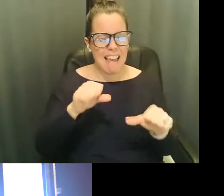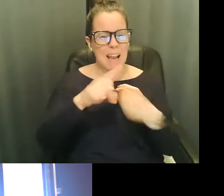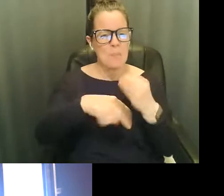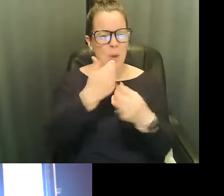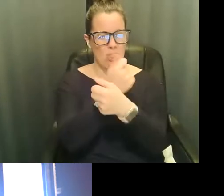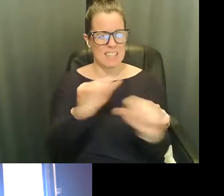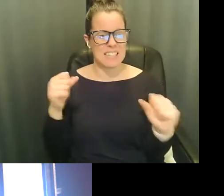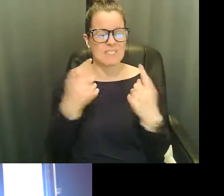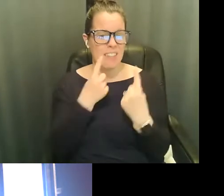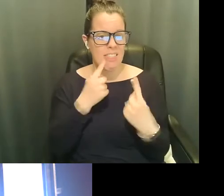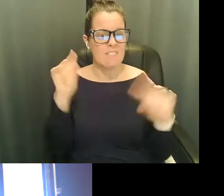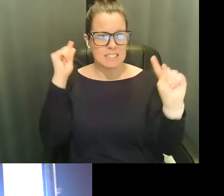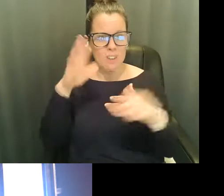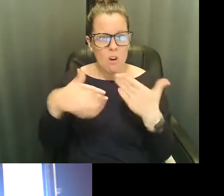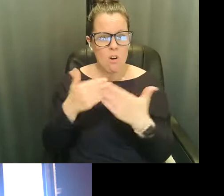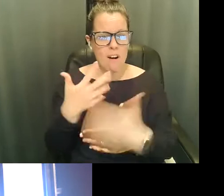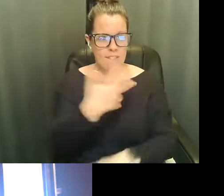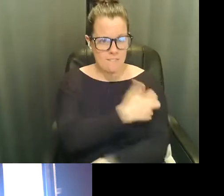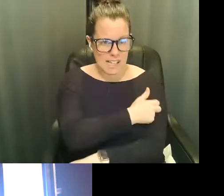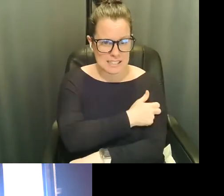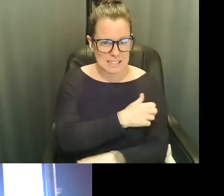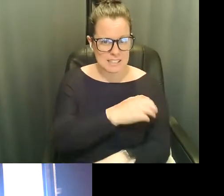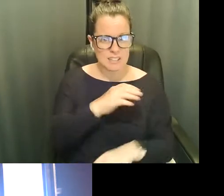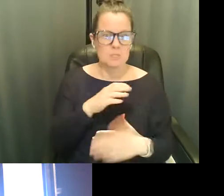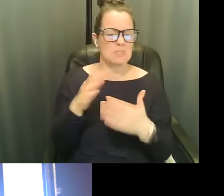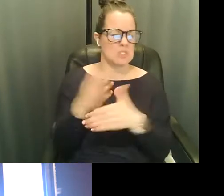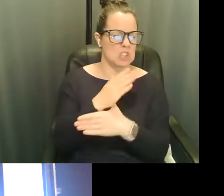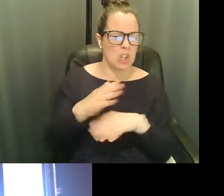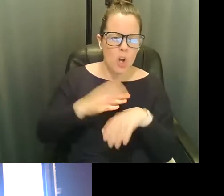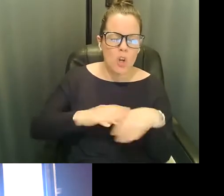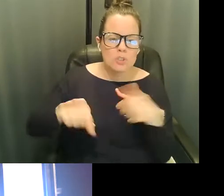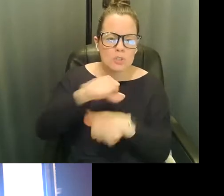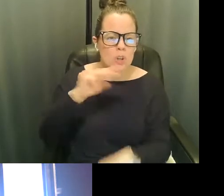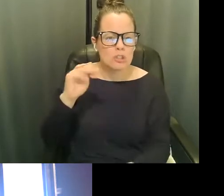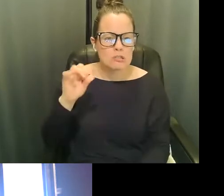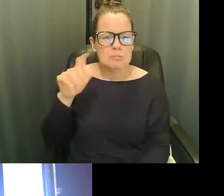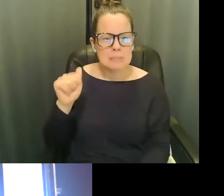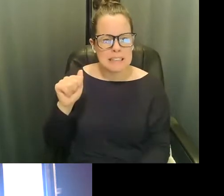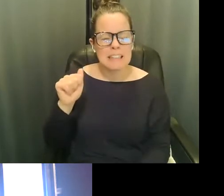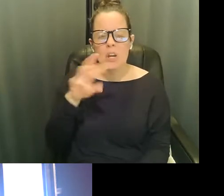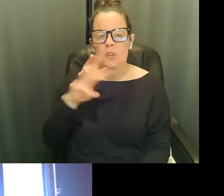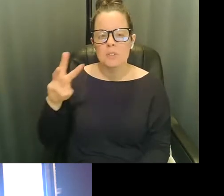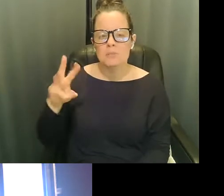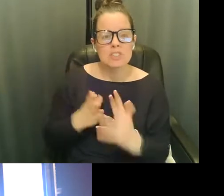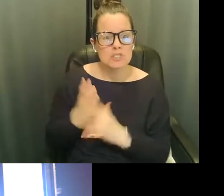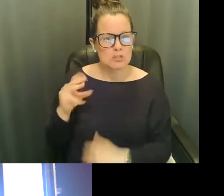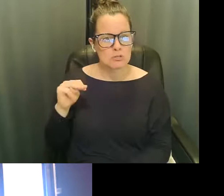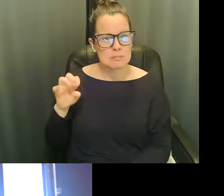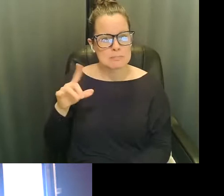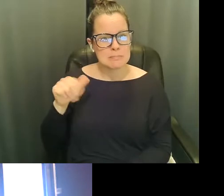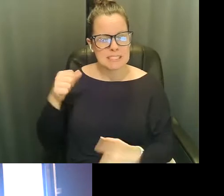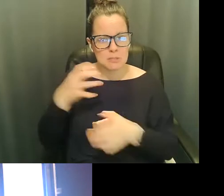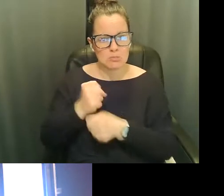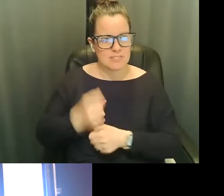and efficacy of all vaccines on our social media pages and on our website. And through these media briefings, and all of you,